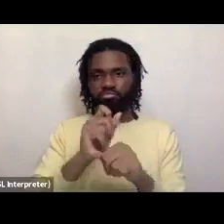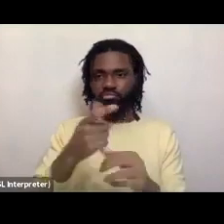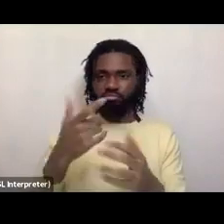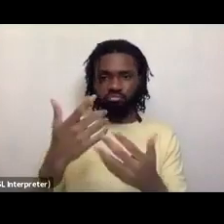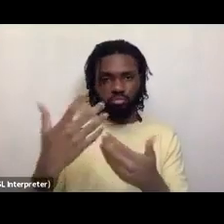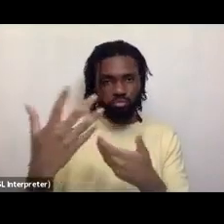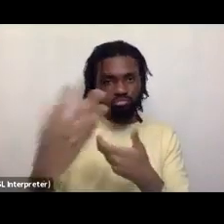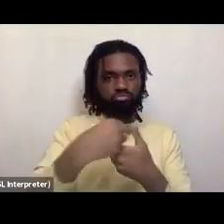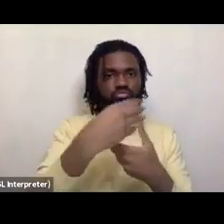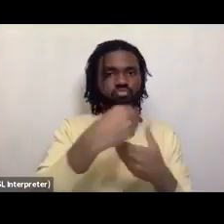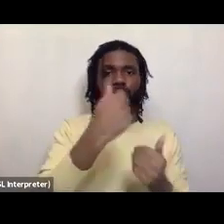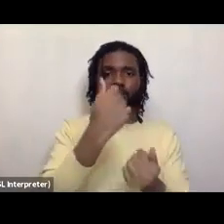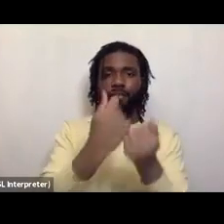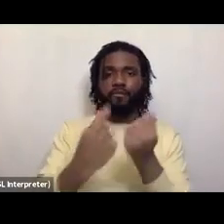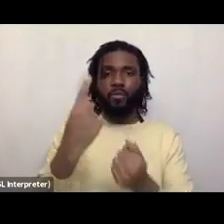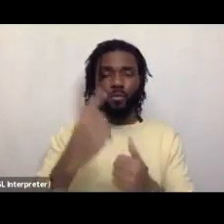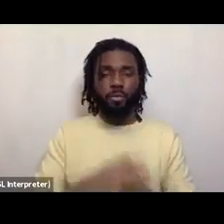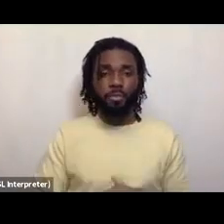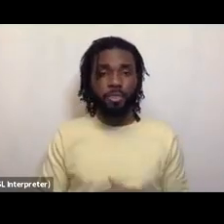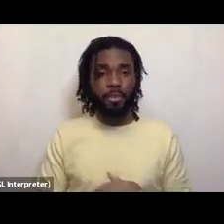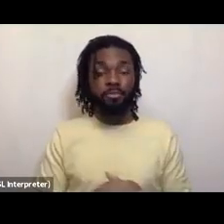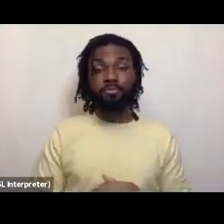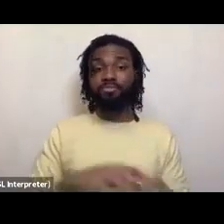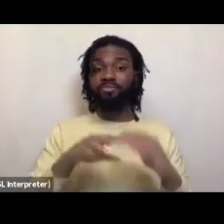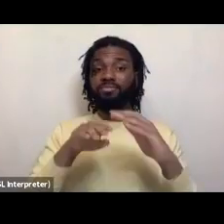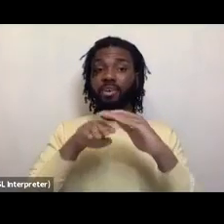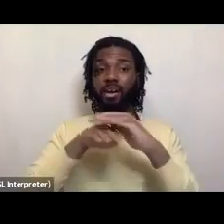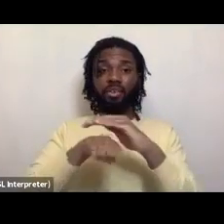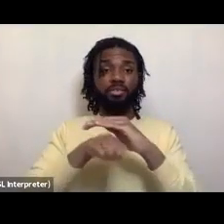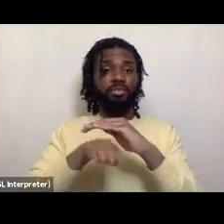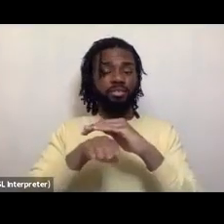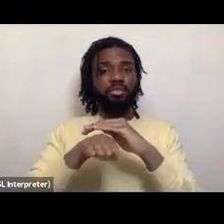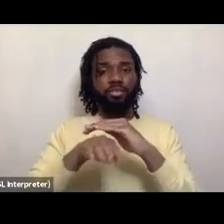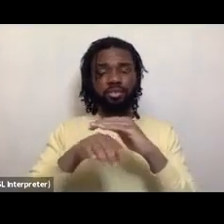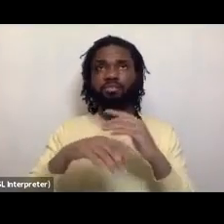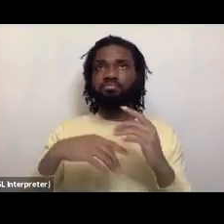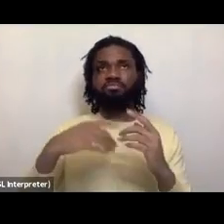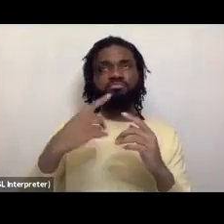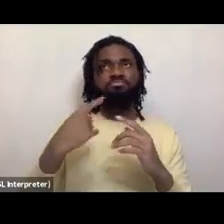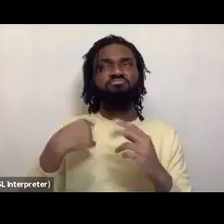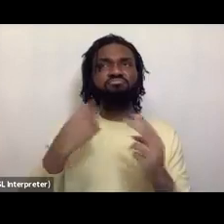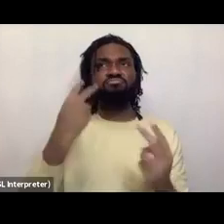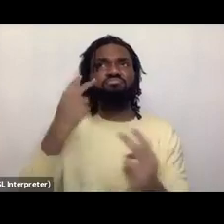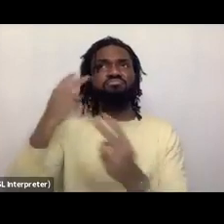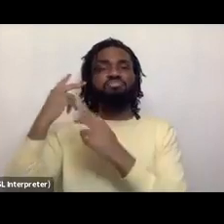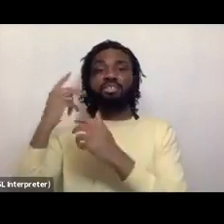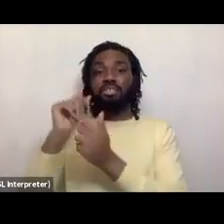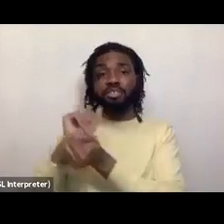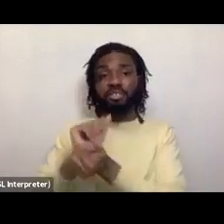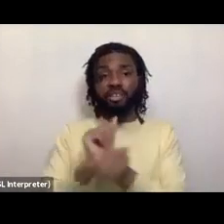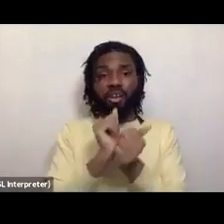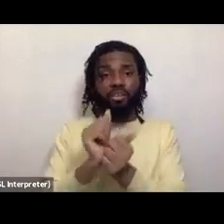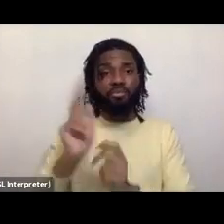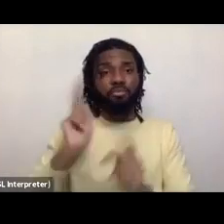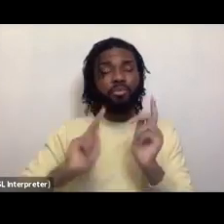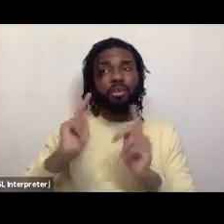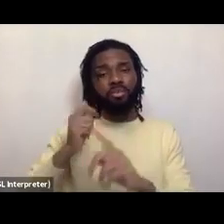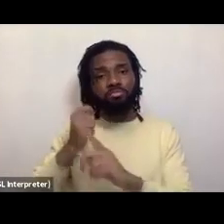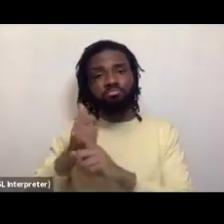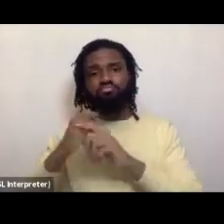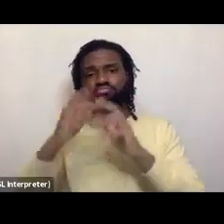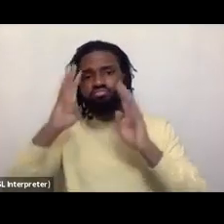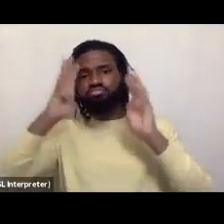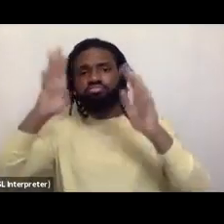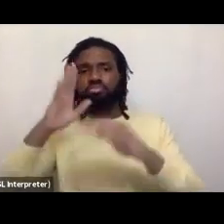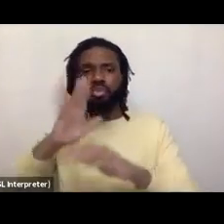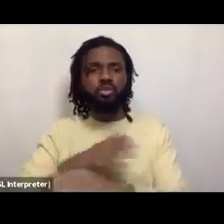When I think about access, I think about enslaved people coming up with songs and singing